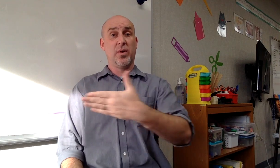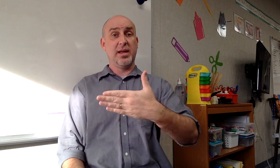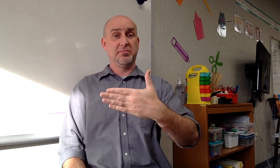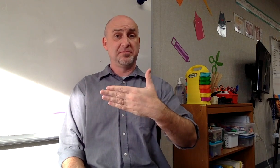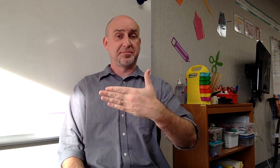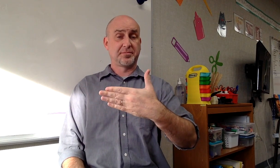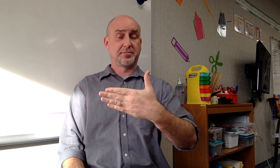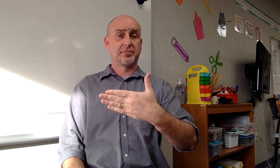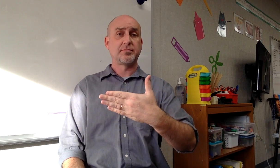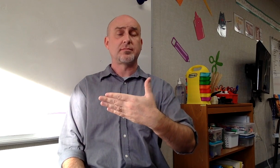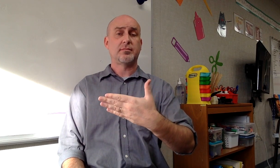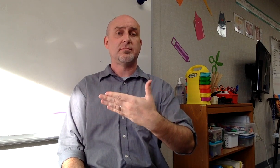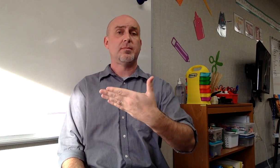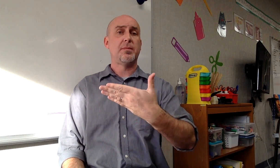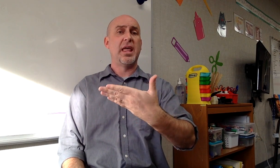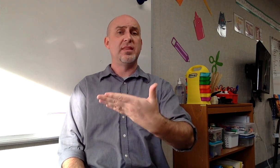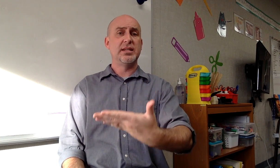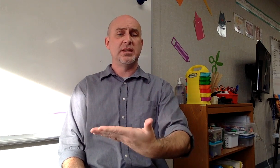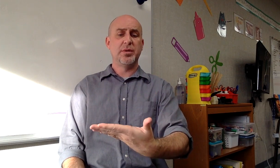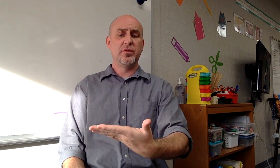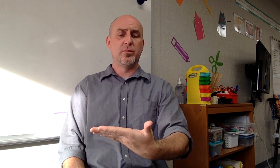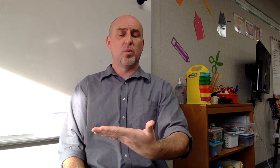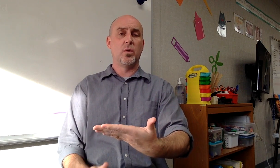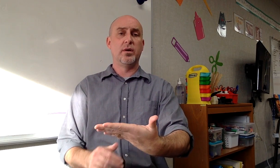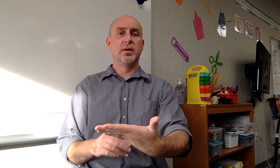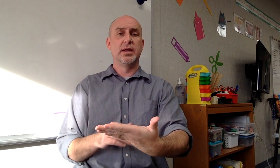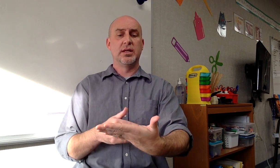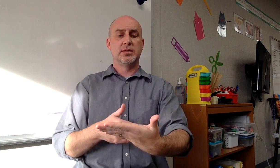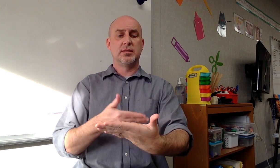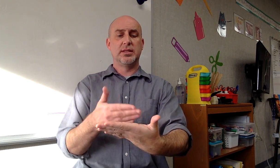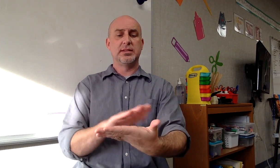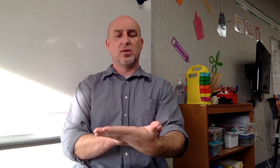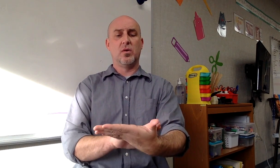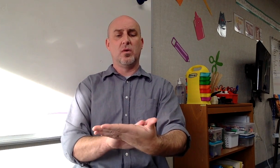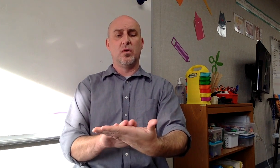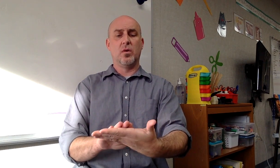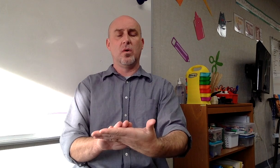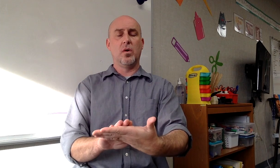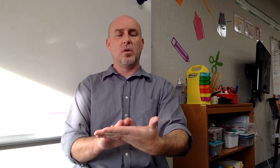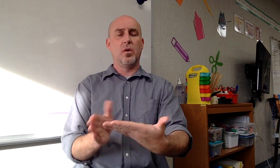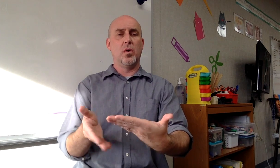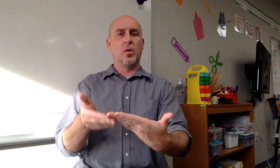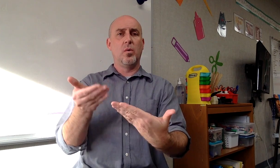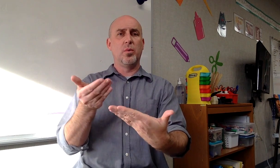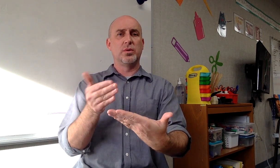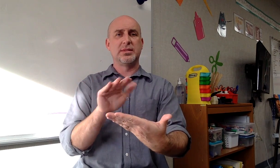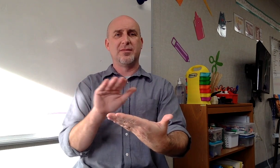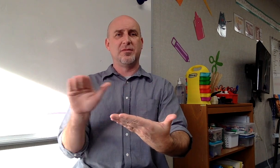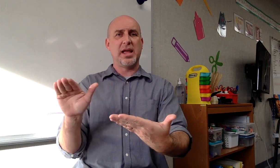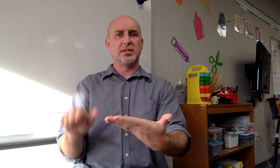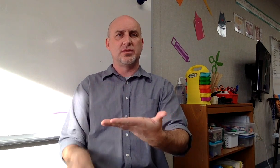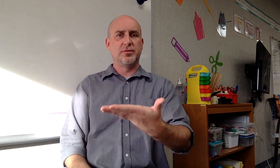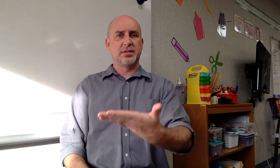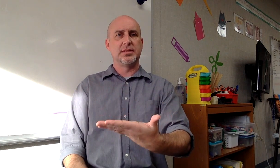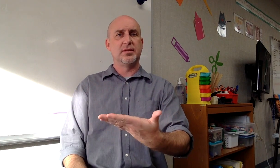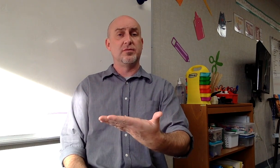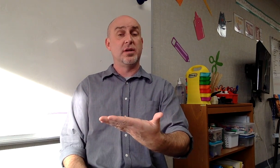right. And then I tip it over more so that it's almost a flat surface in front of